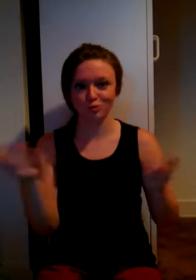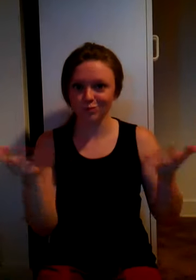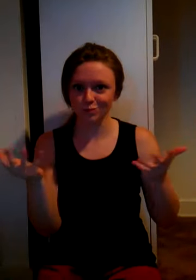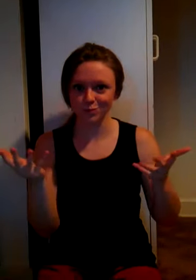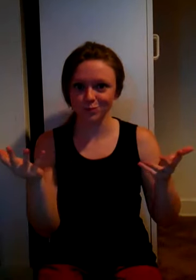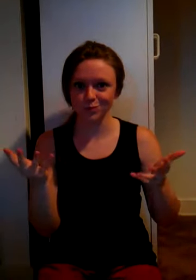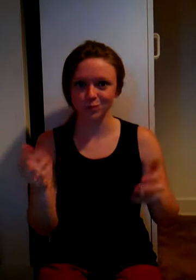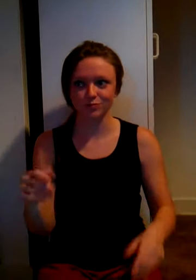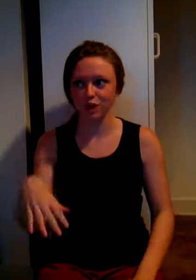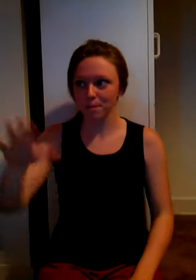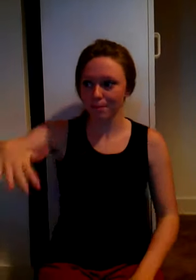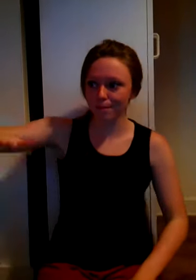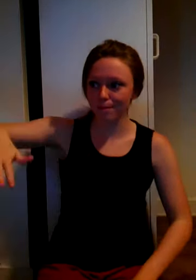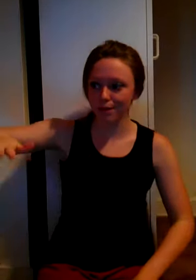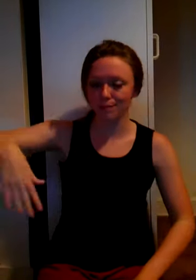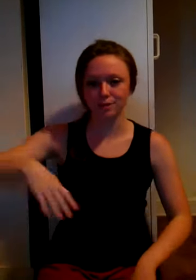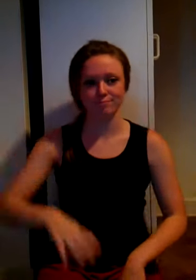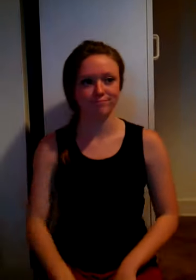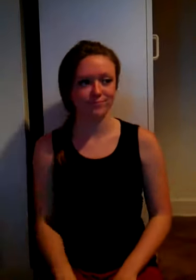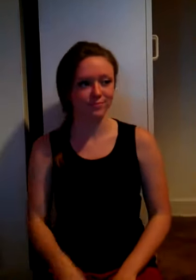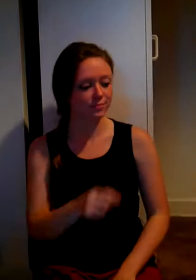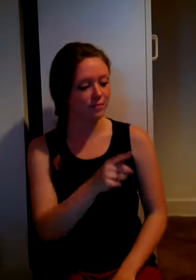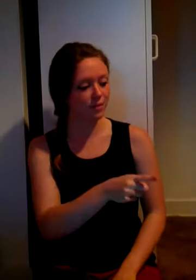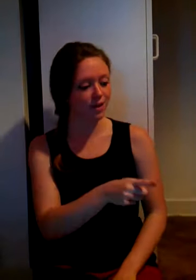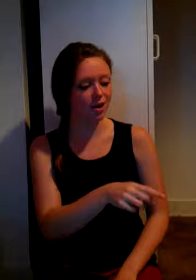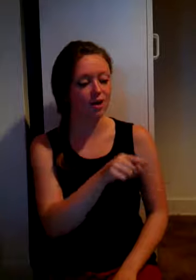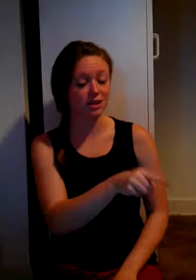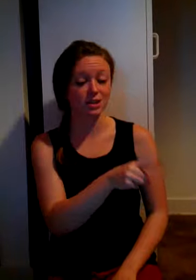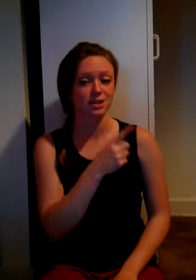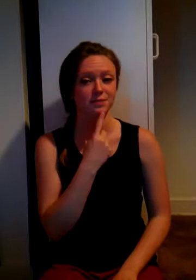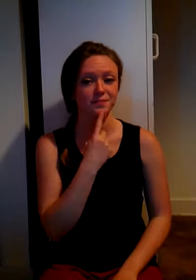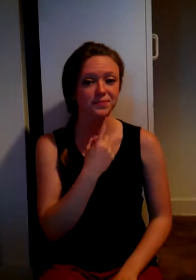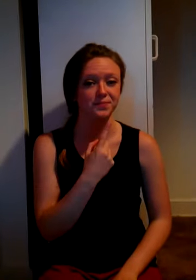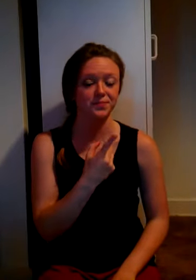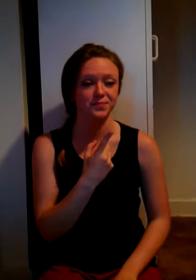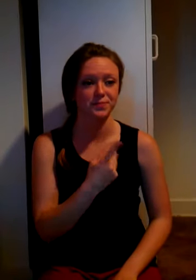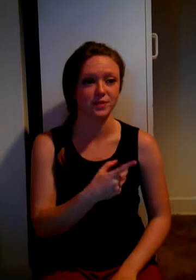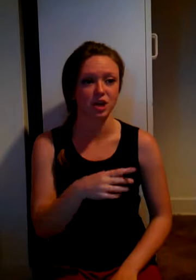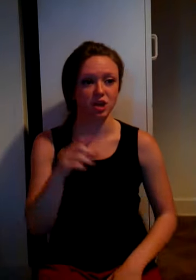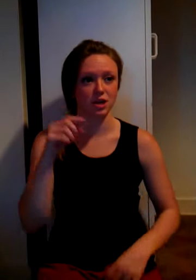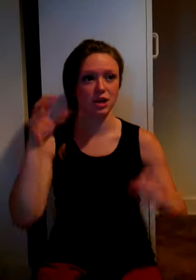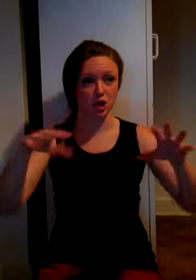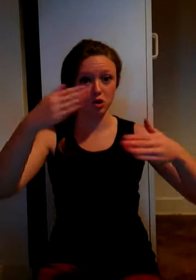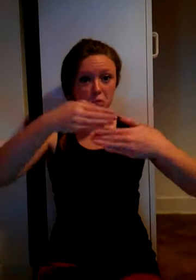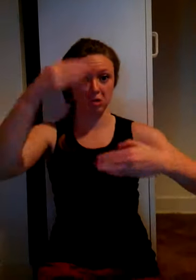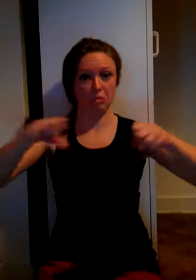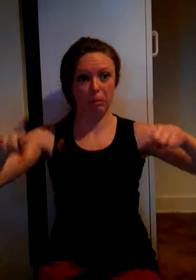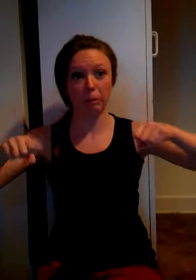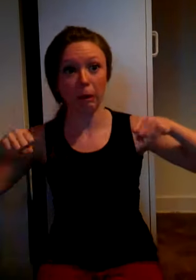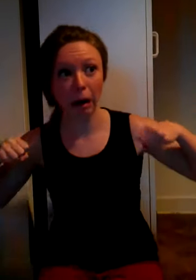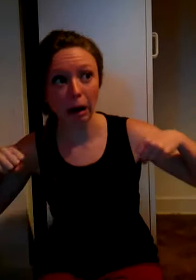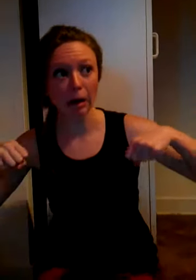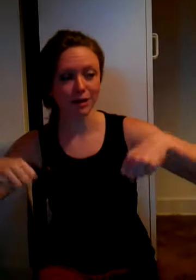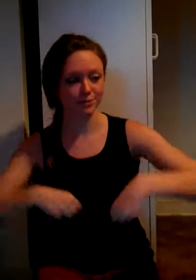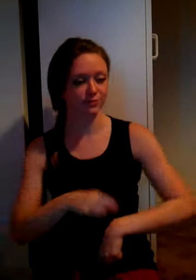doing, Liam? Putting his head. Putting his head through the window. What else? Putting his neck. Putting his neck through the